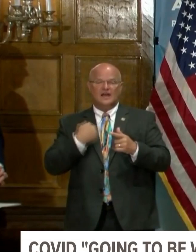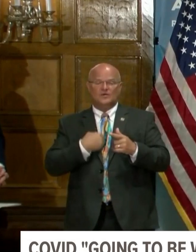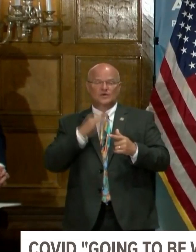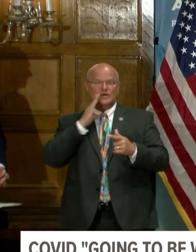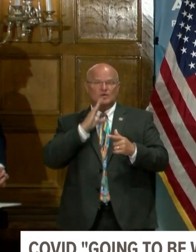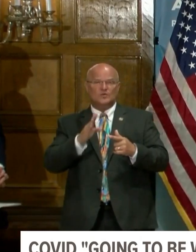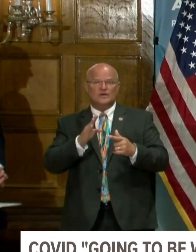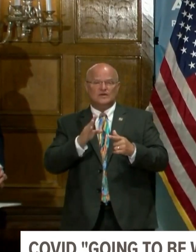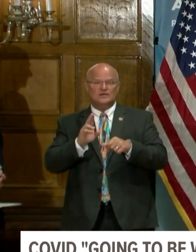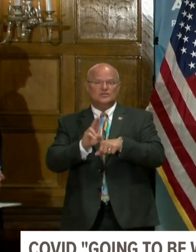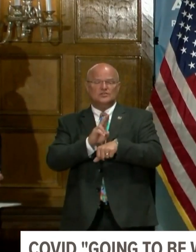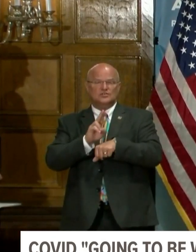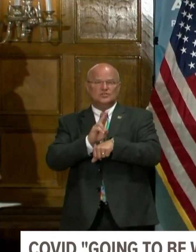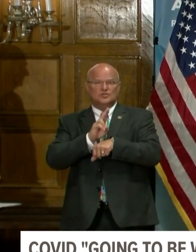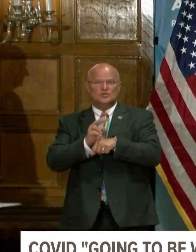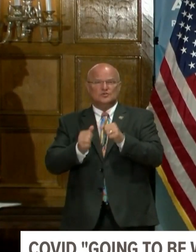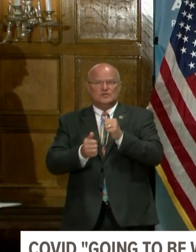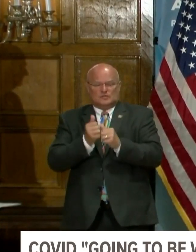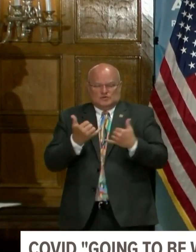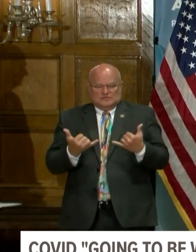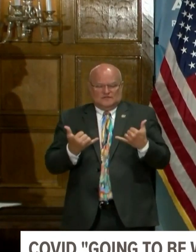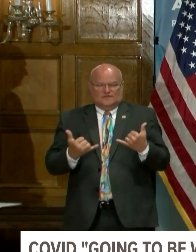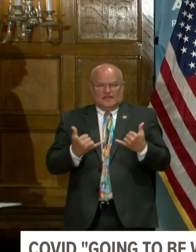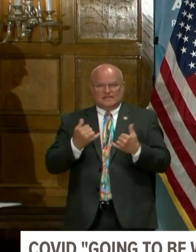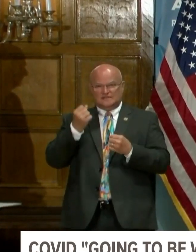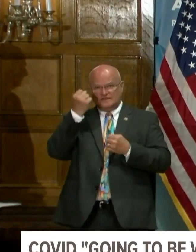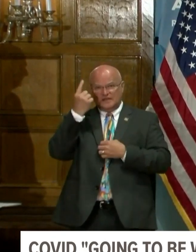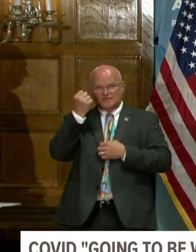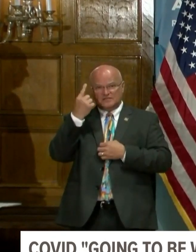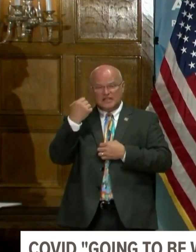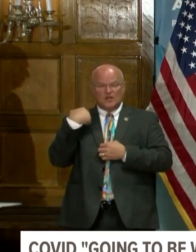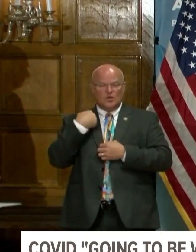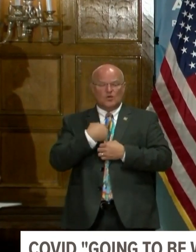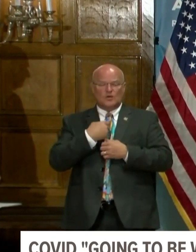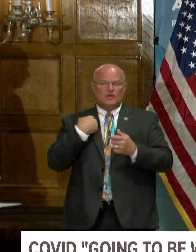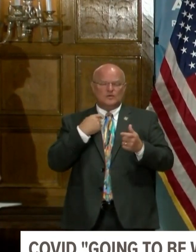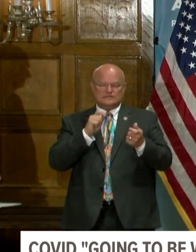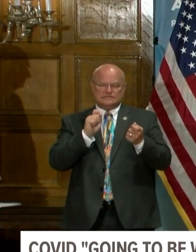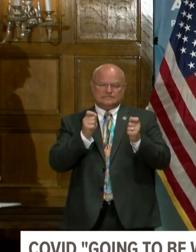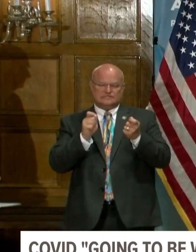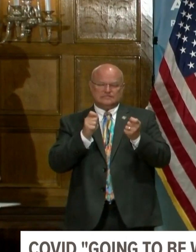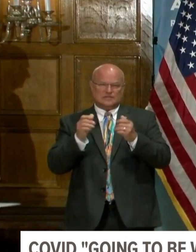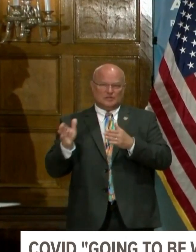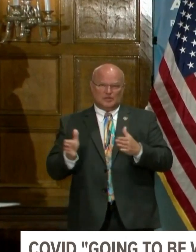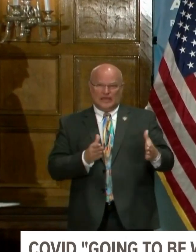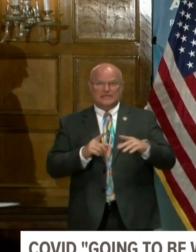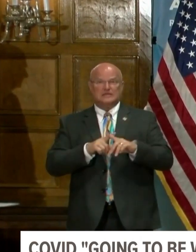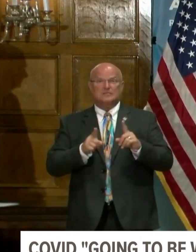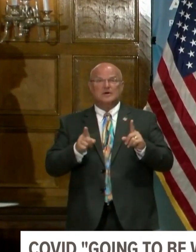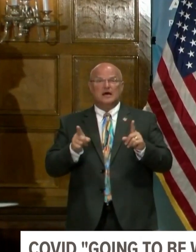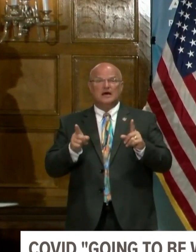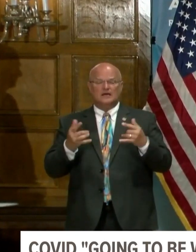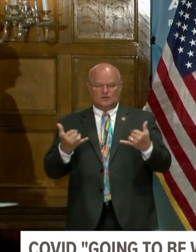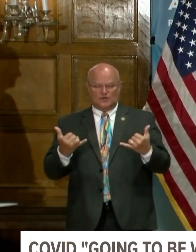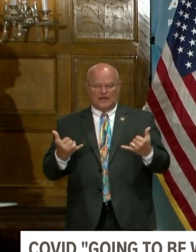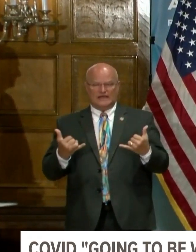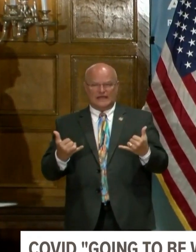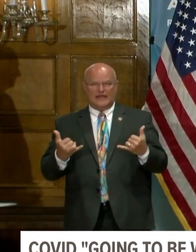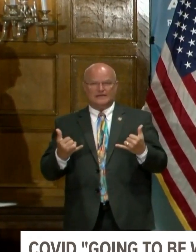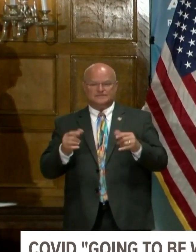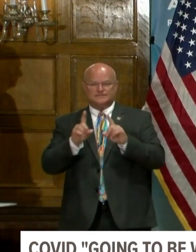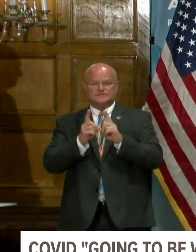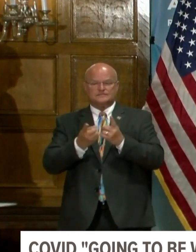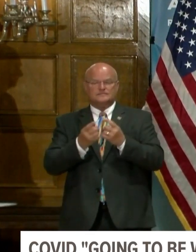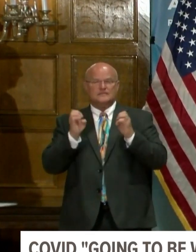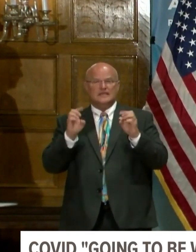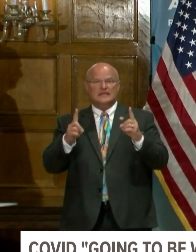latest science when it comes time to fine-tuning those plans. But I think that the plan that the Department of